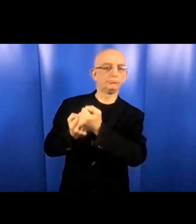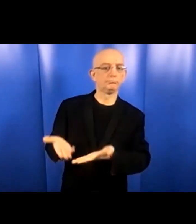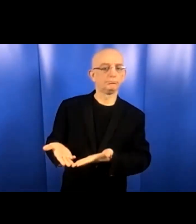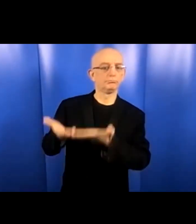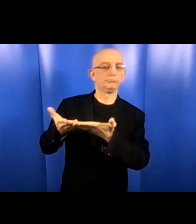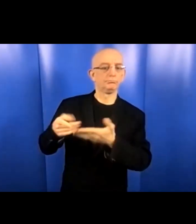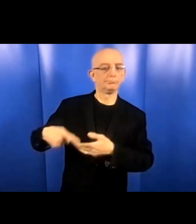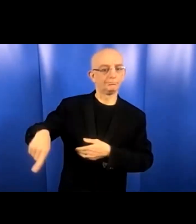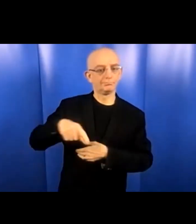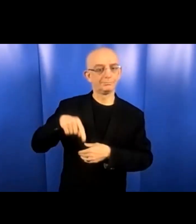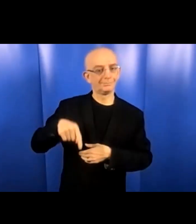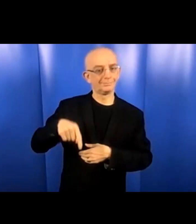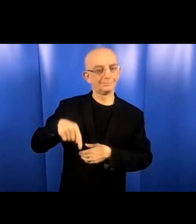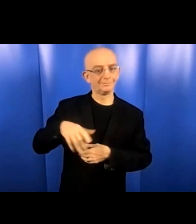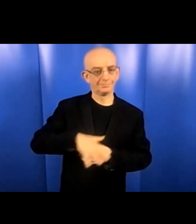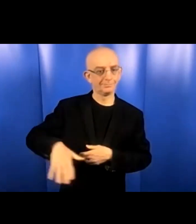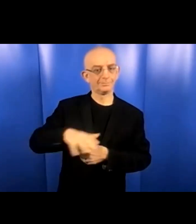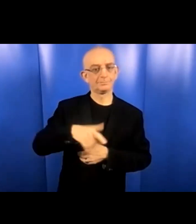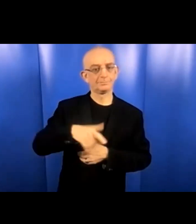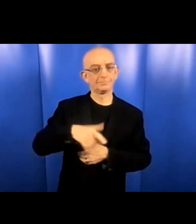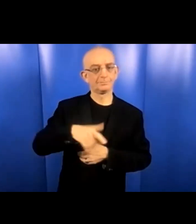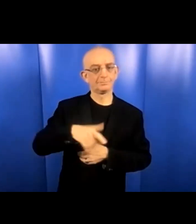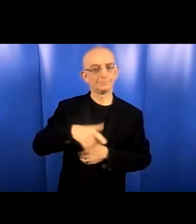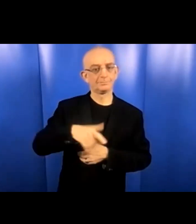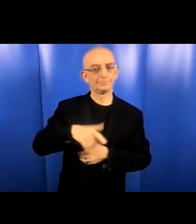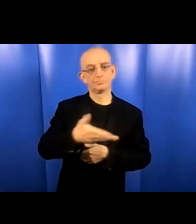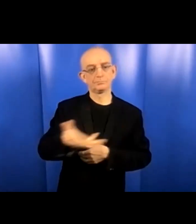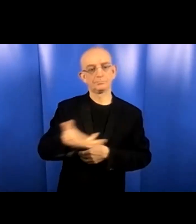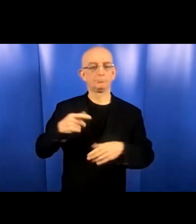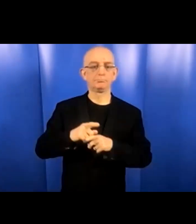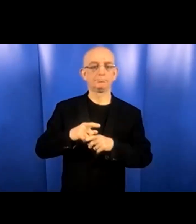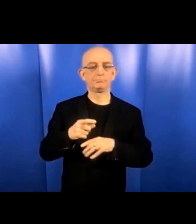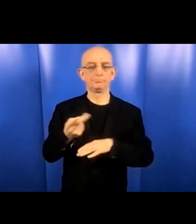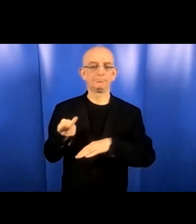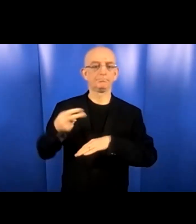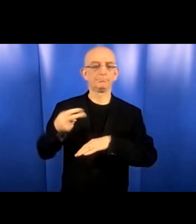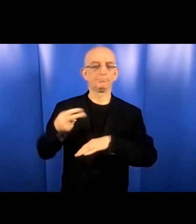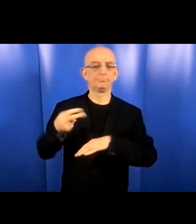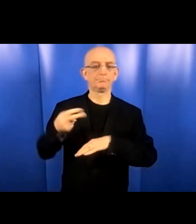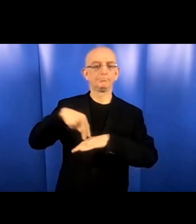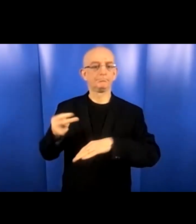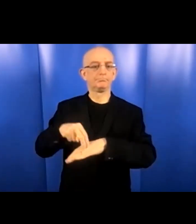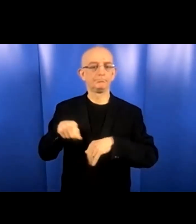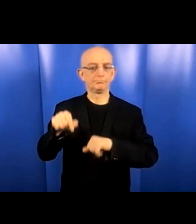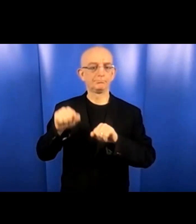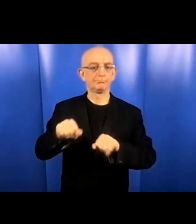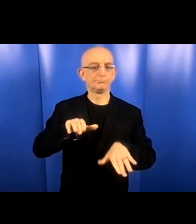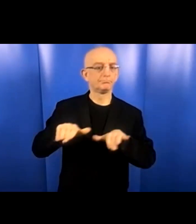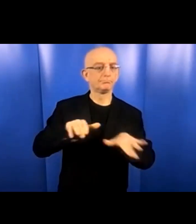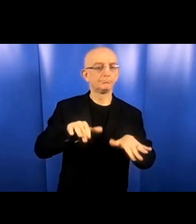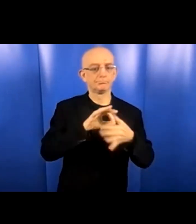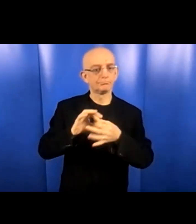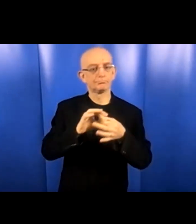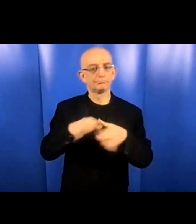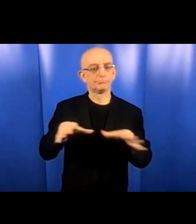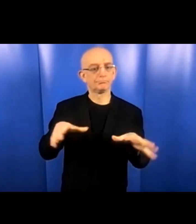they will be building allies and networks, not only within the disability movement, but within the overall